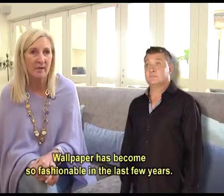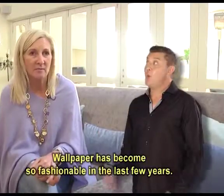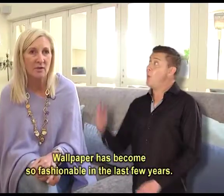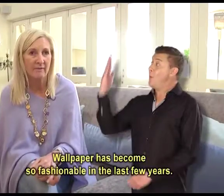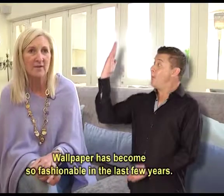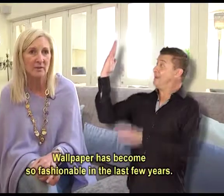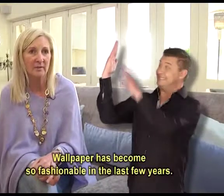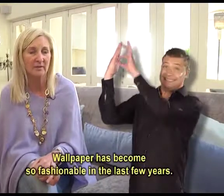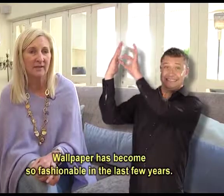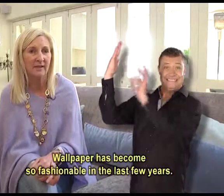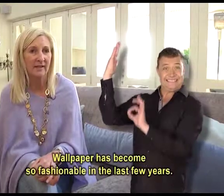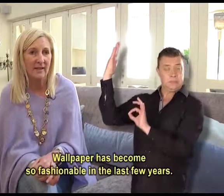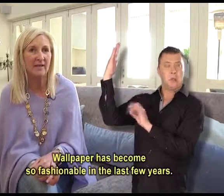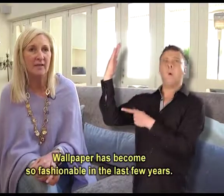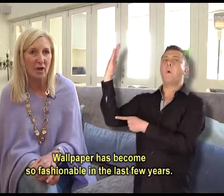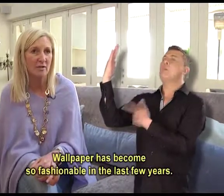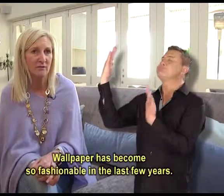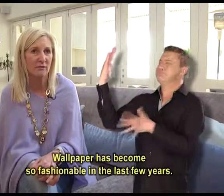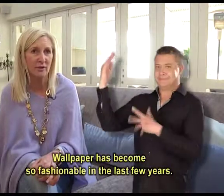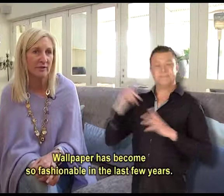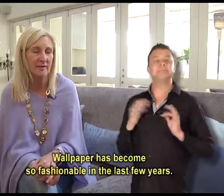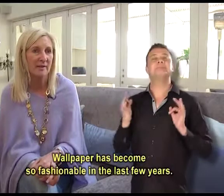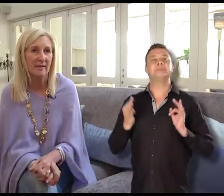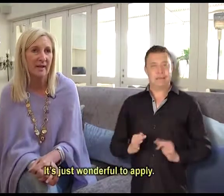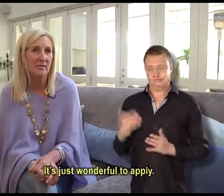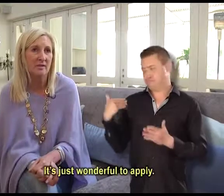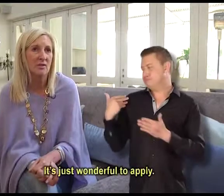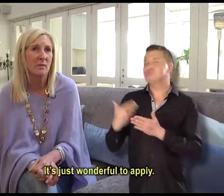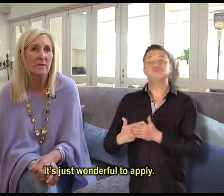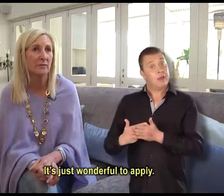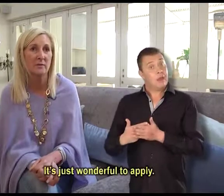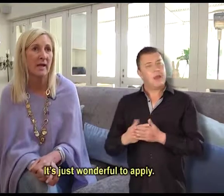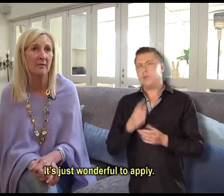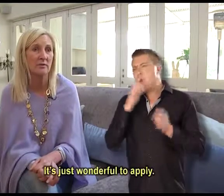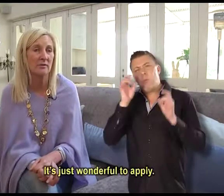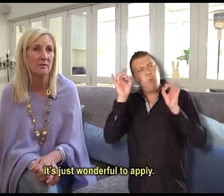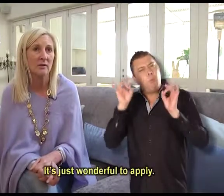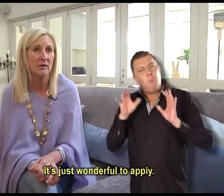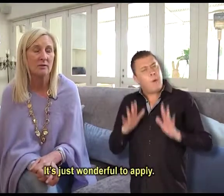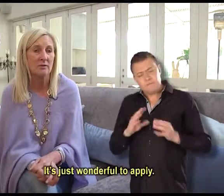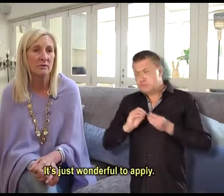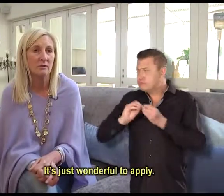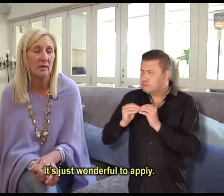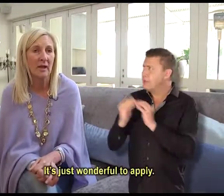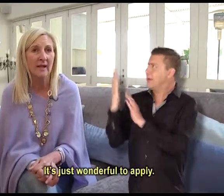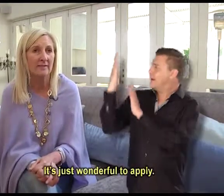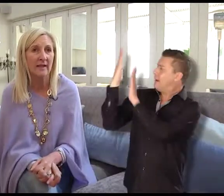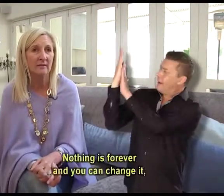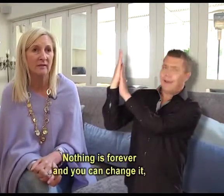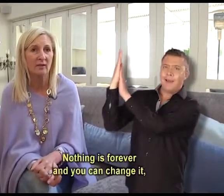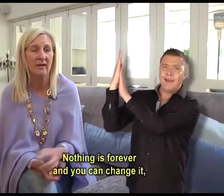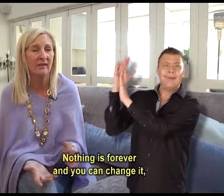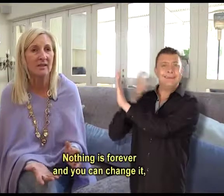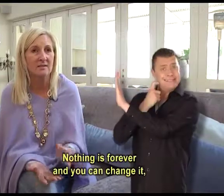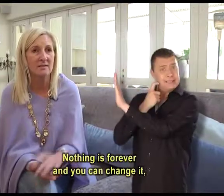Wallpaper has become so fashionable again in the last few years that it's just wonderful to be able to apply it.